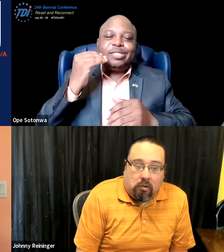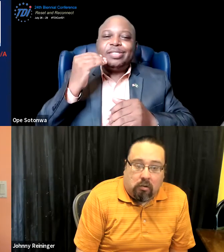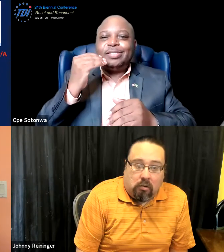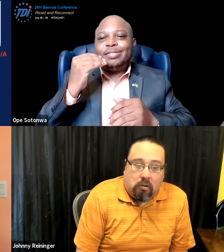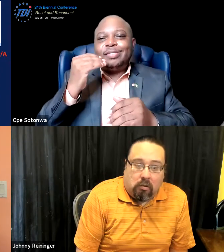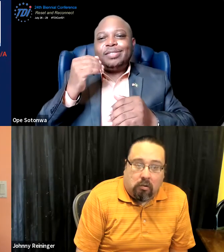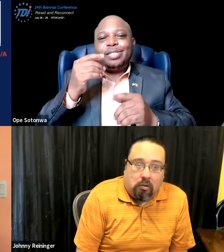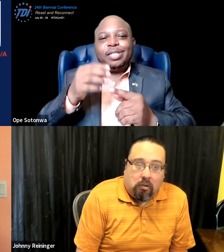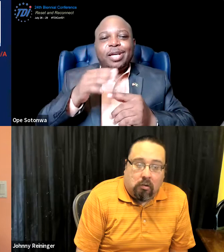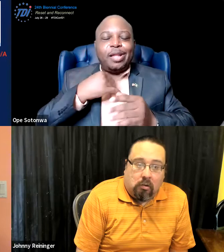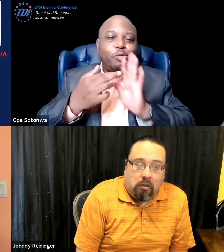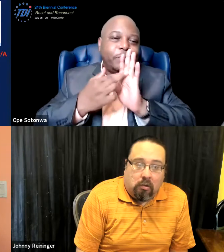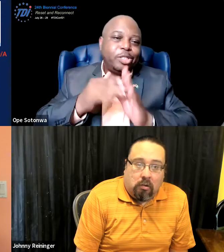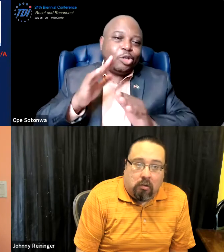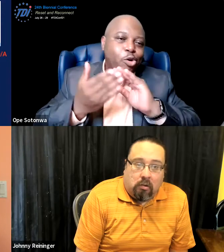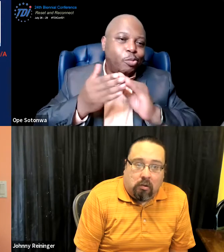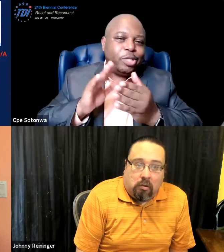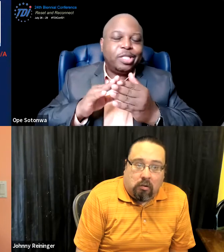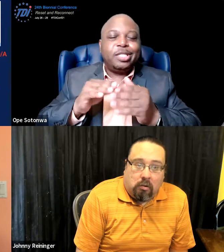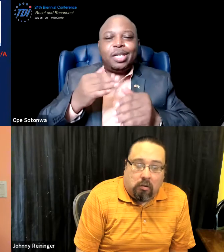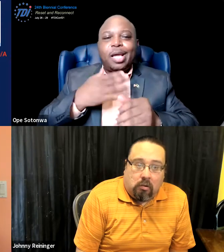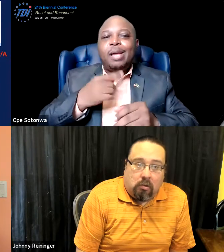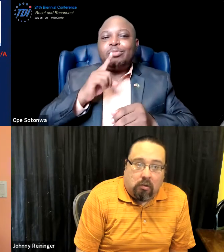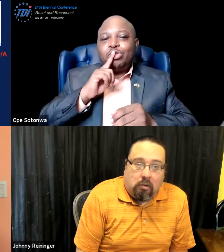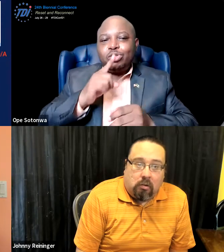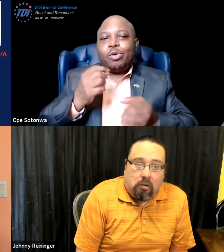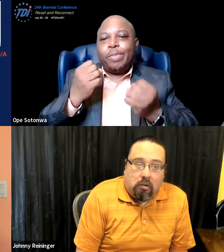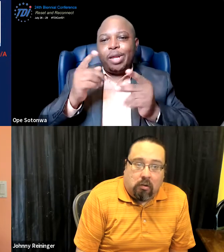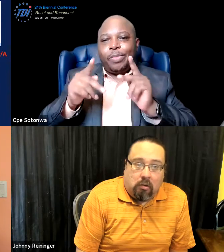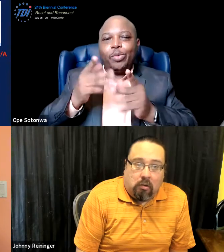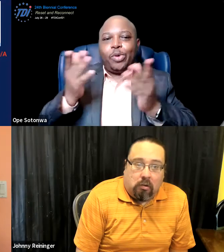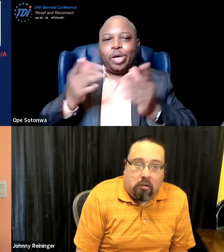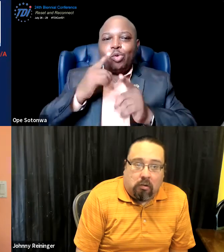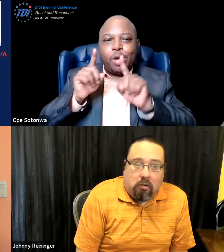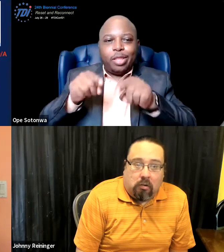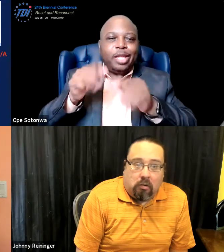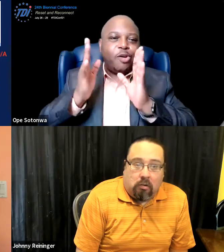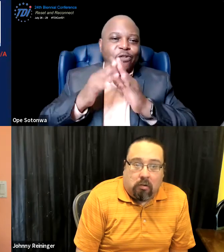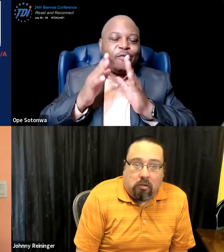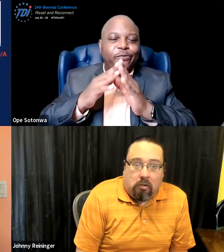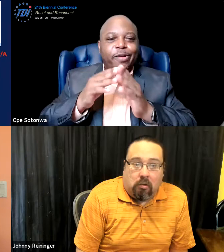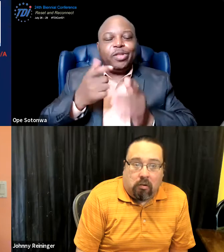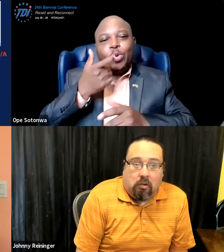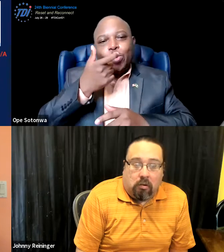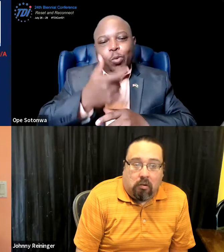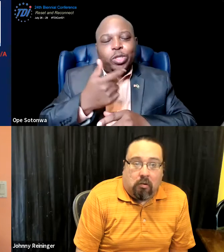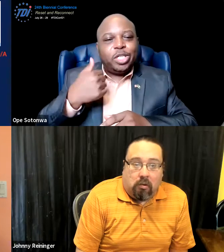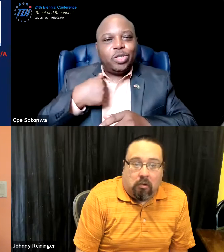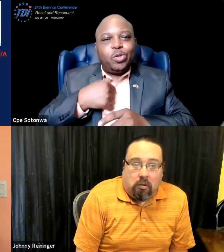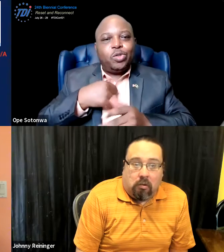your knowledge, your experience, and as well as representing your community. I'm sure there's a lot of people